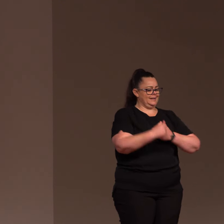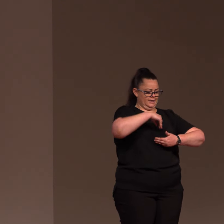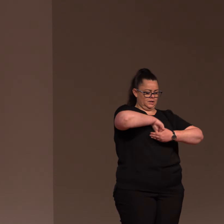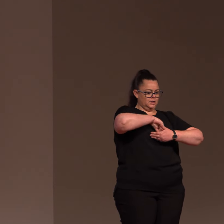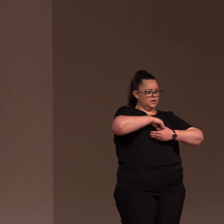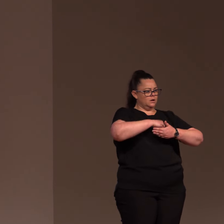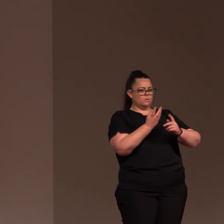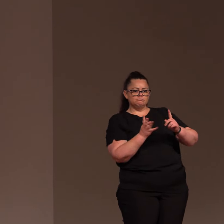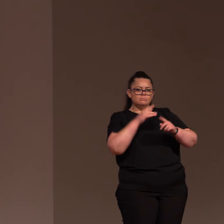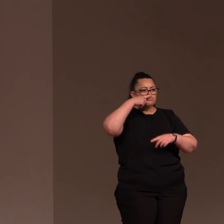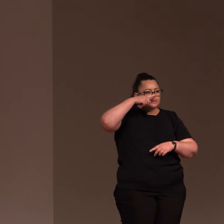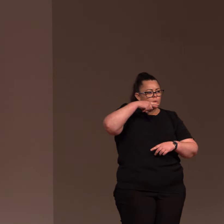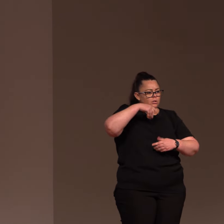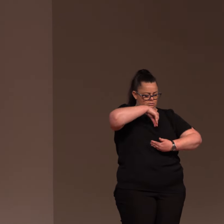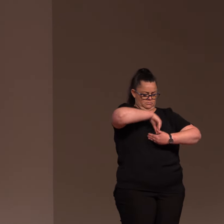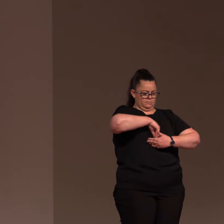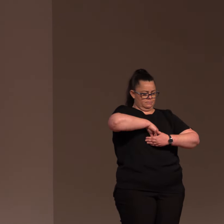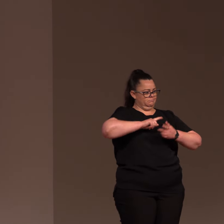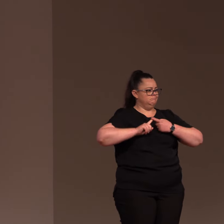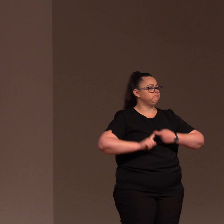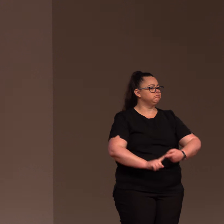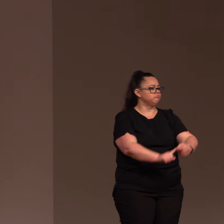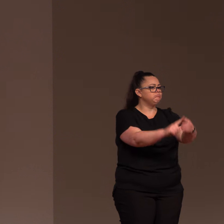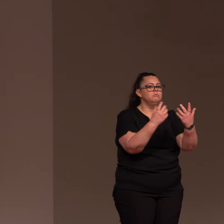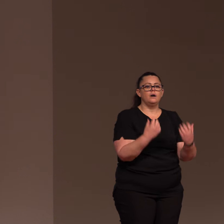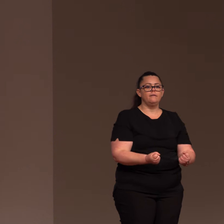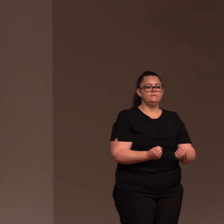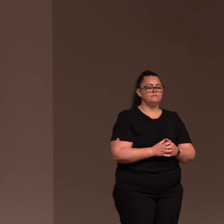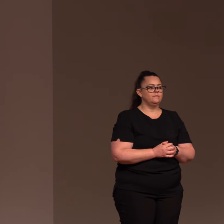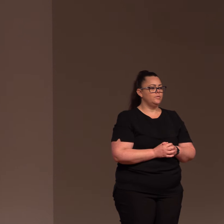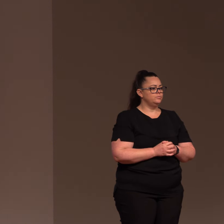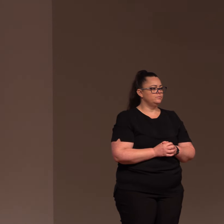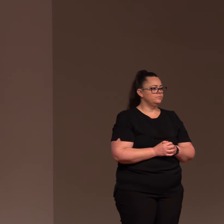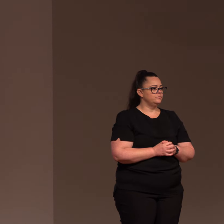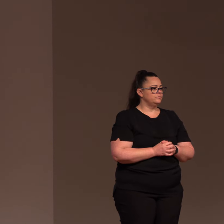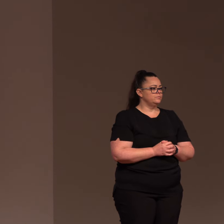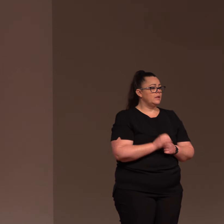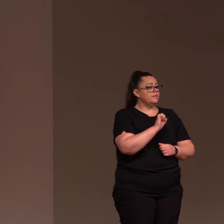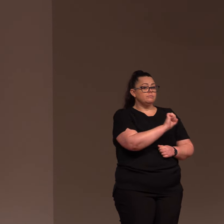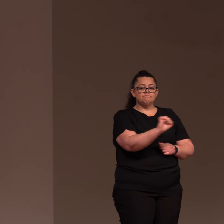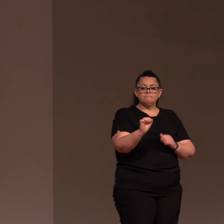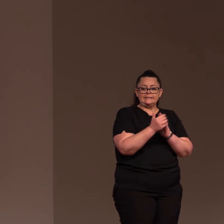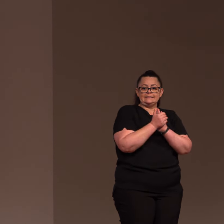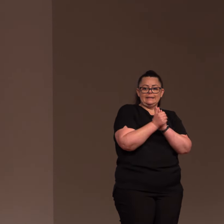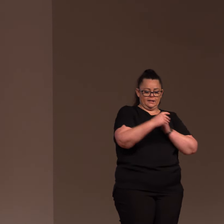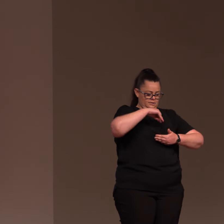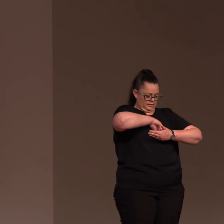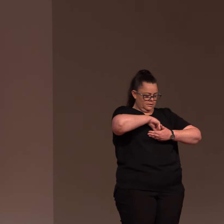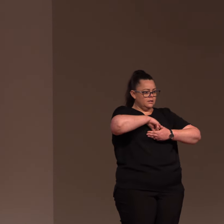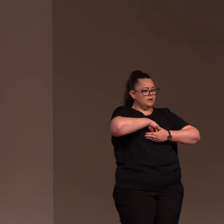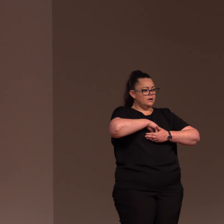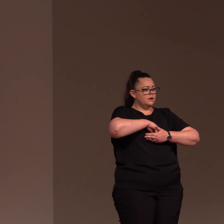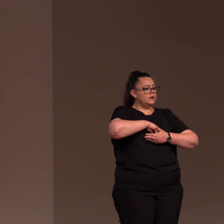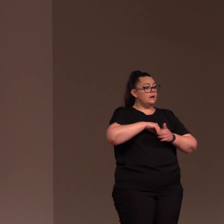And the good news is those skills and attributes, they only grow. They only get stronger.